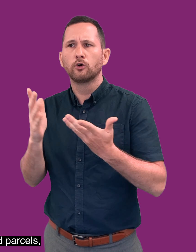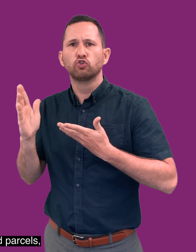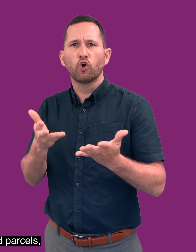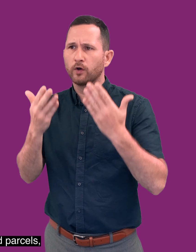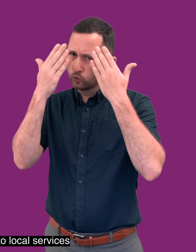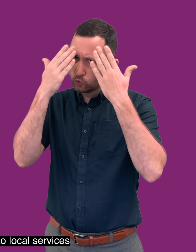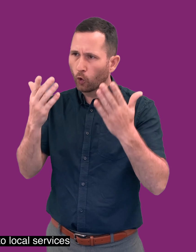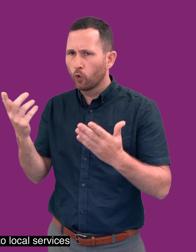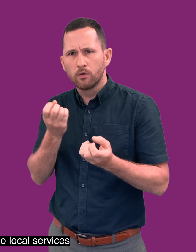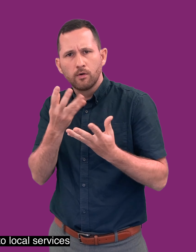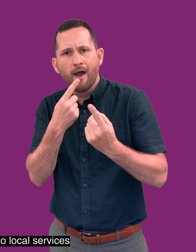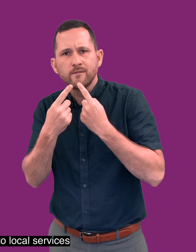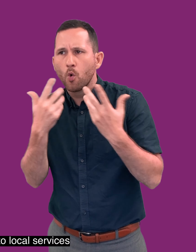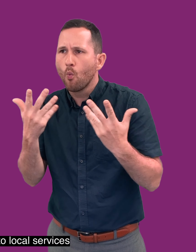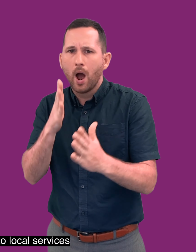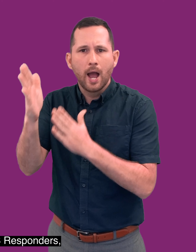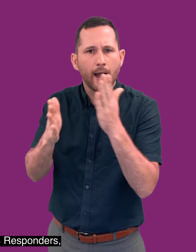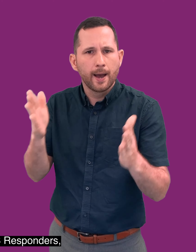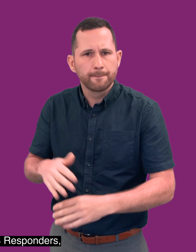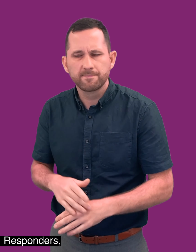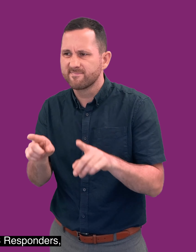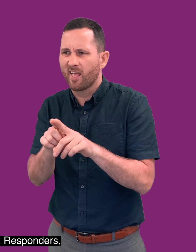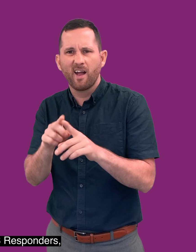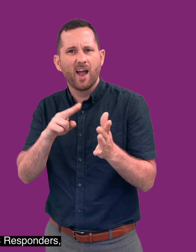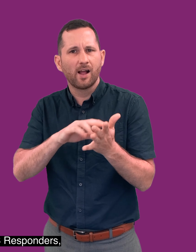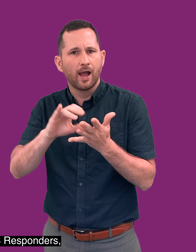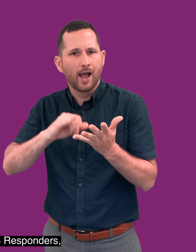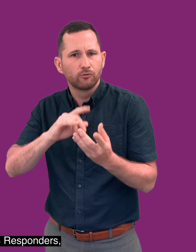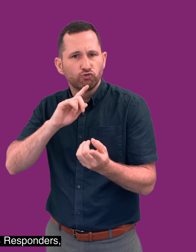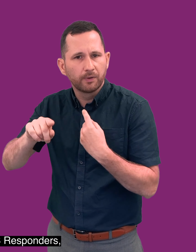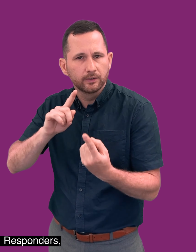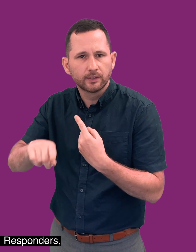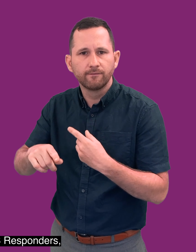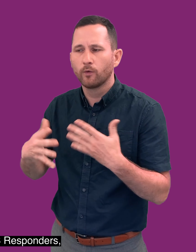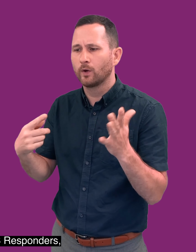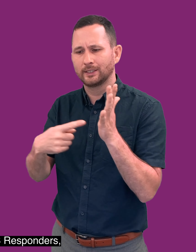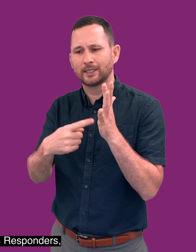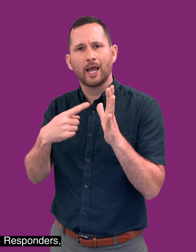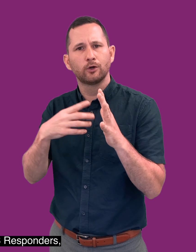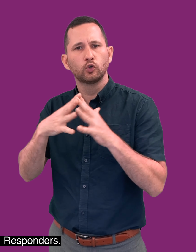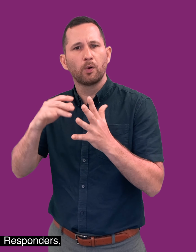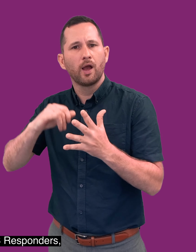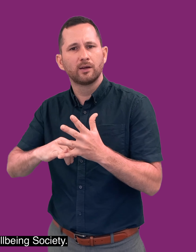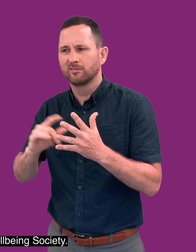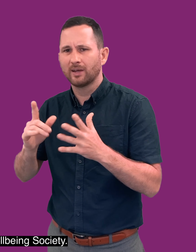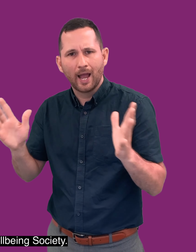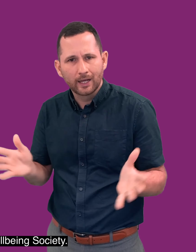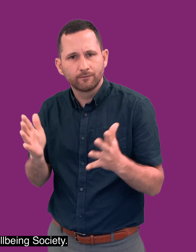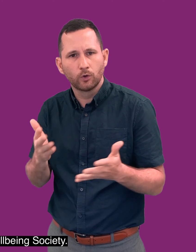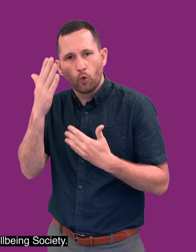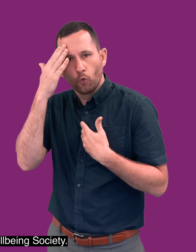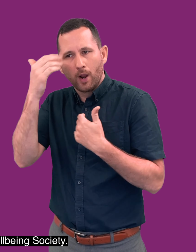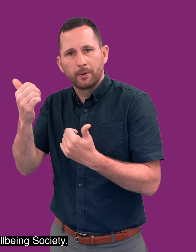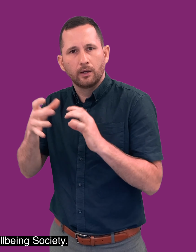parcels, signpost you to local services such as NHS responders, the Active